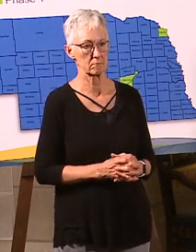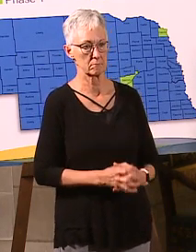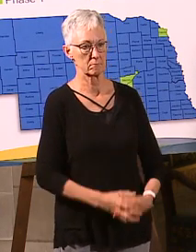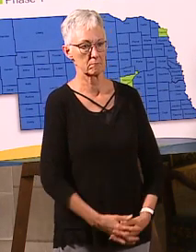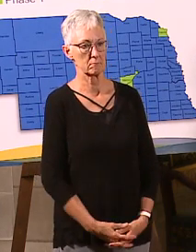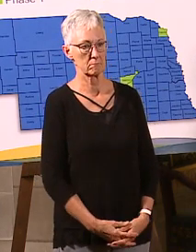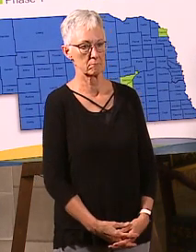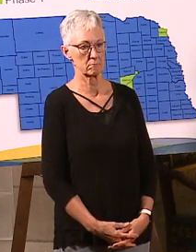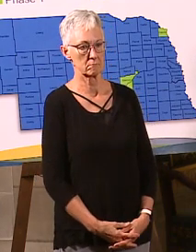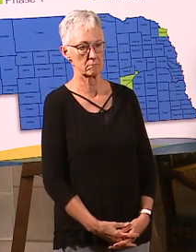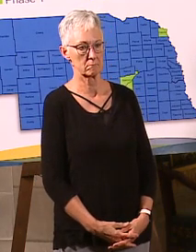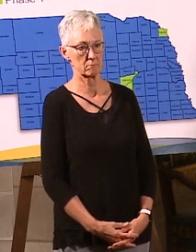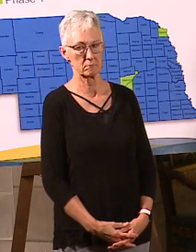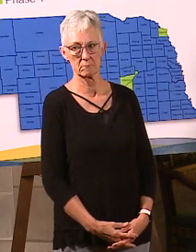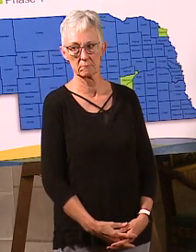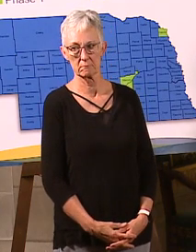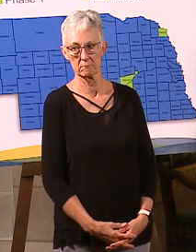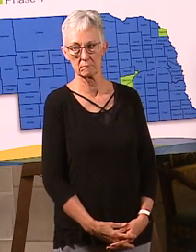Other questions?